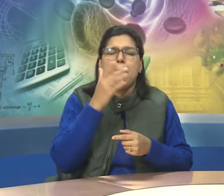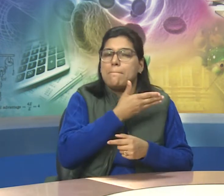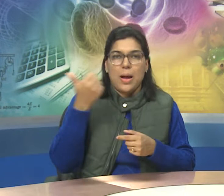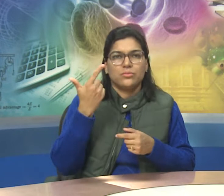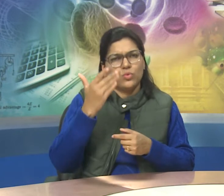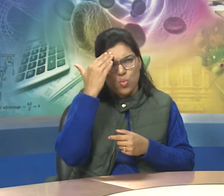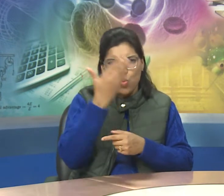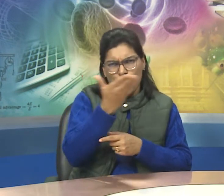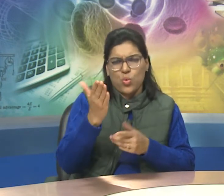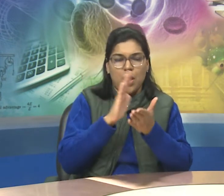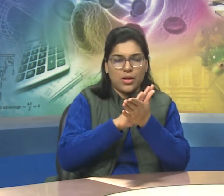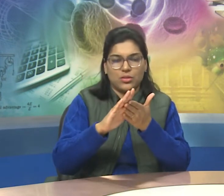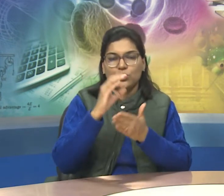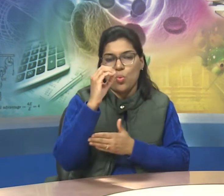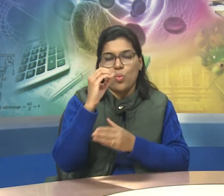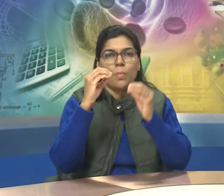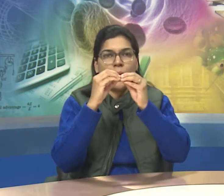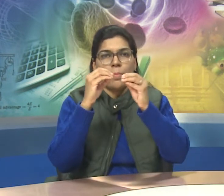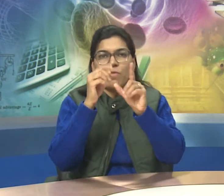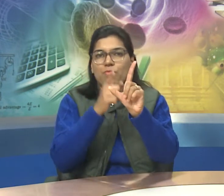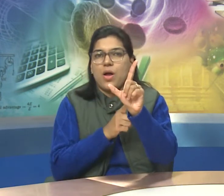now and then make